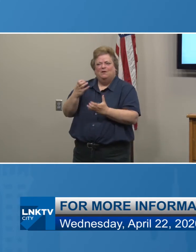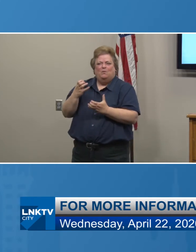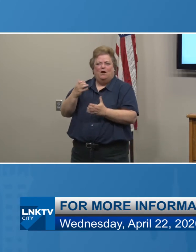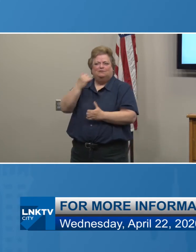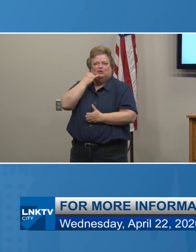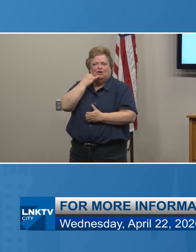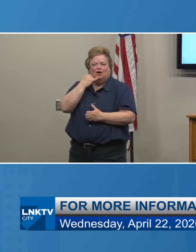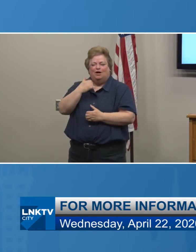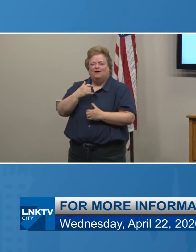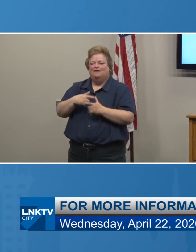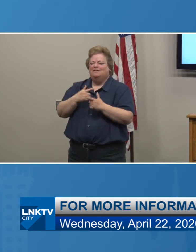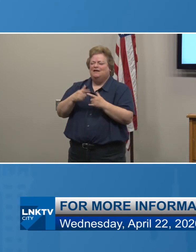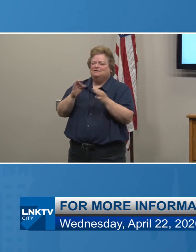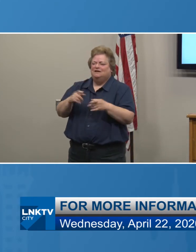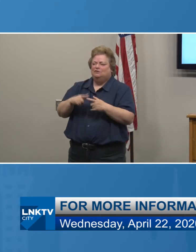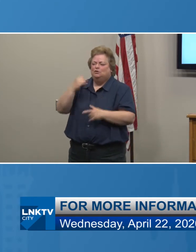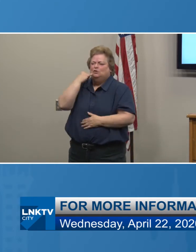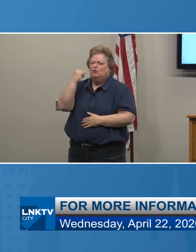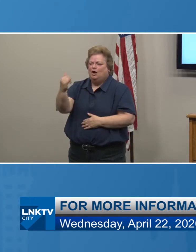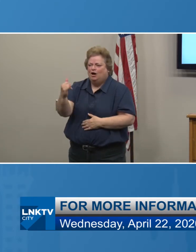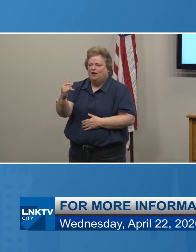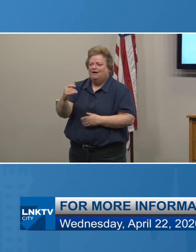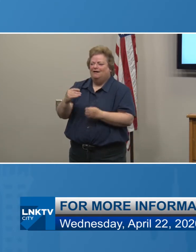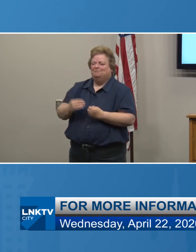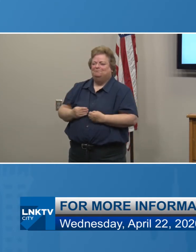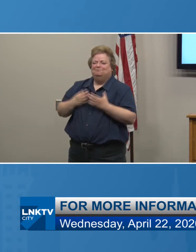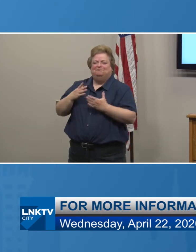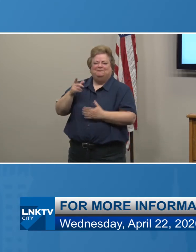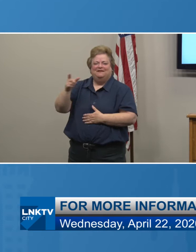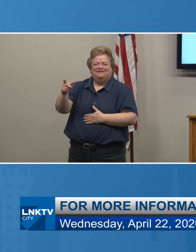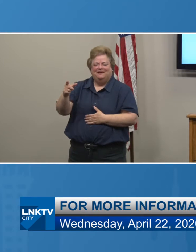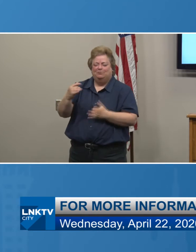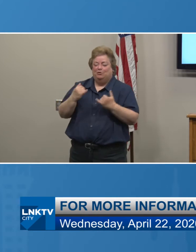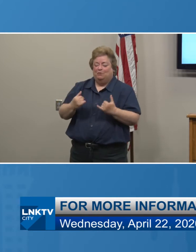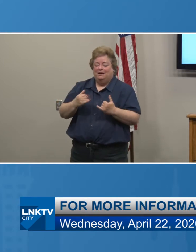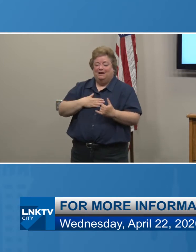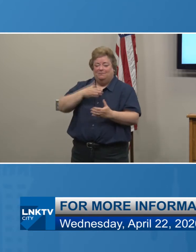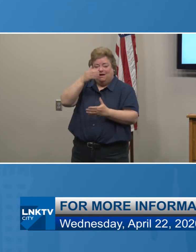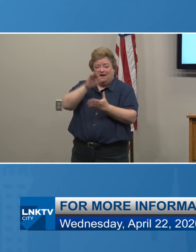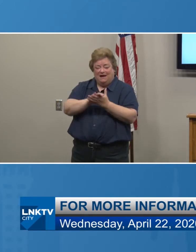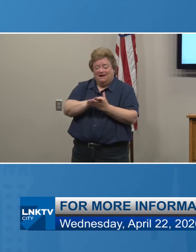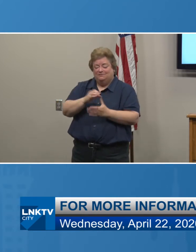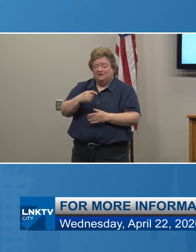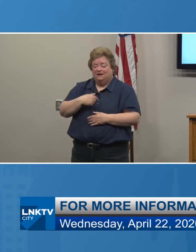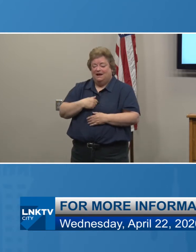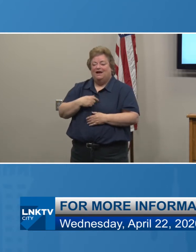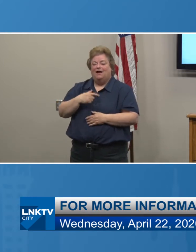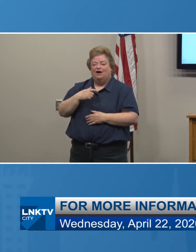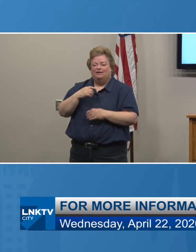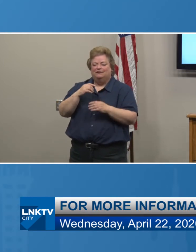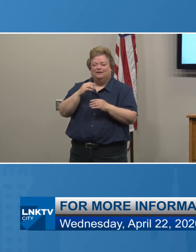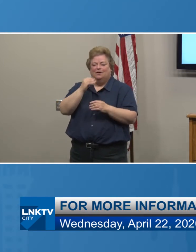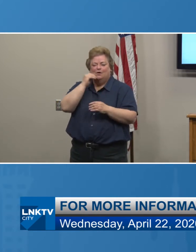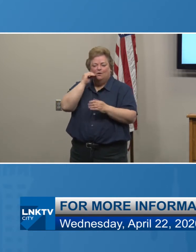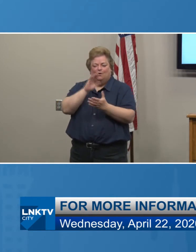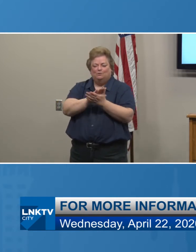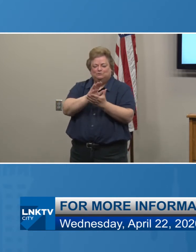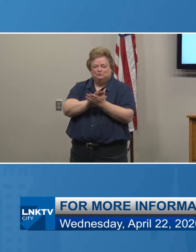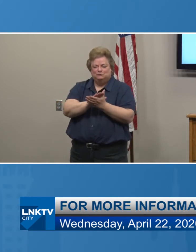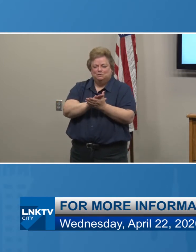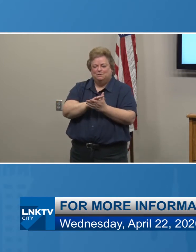buzz. That perks us both up. Right now, my husband and I are helping homeschool our grandchildren in Canada via